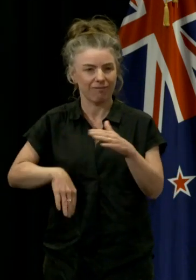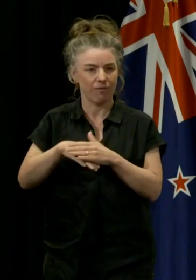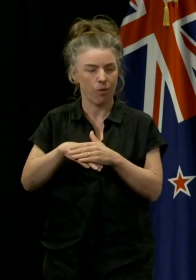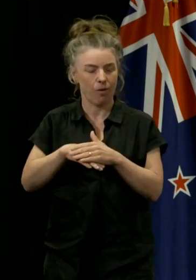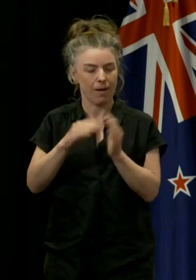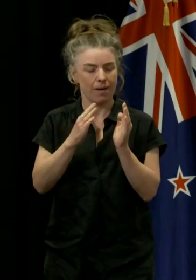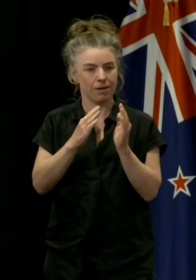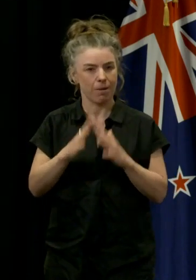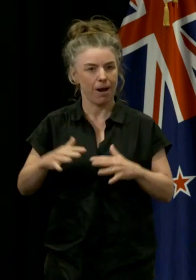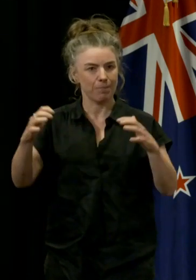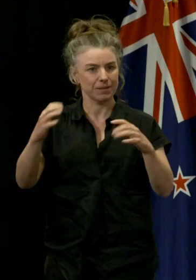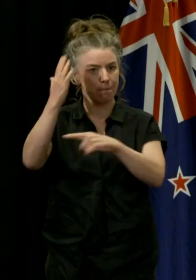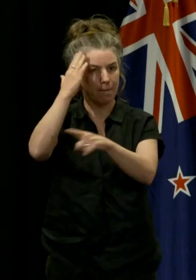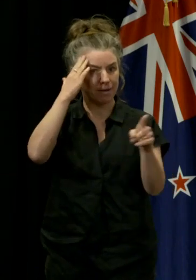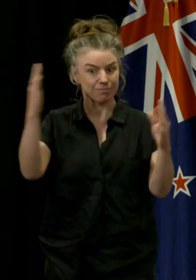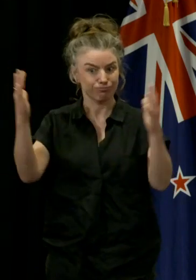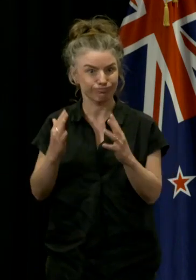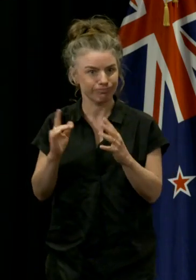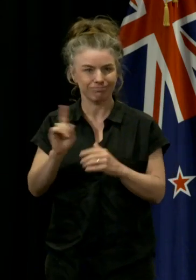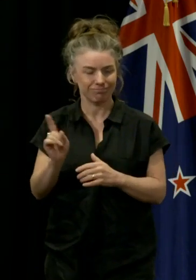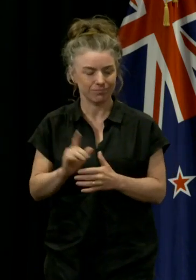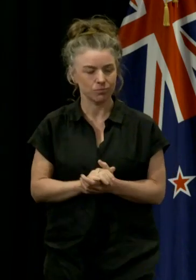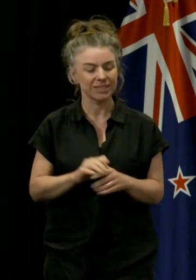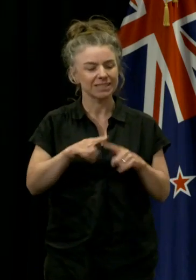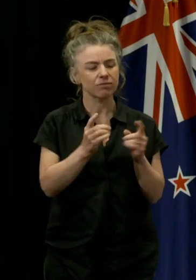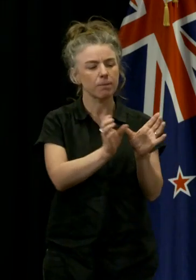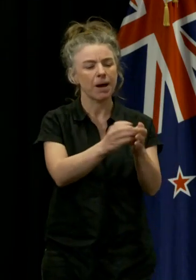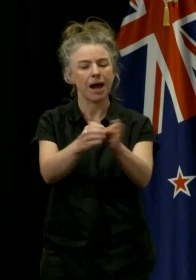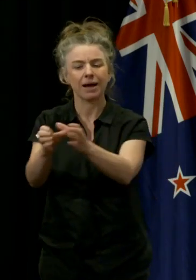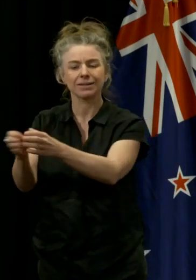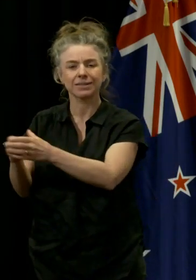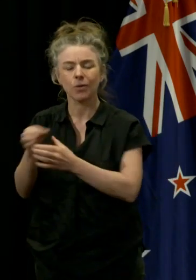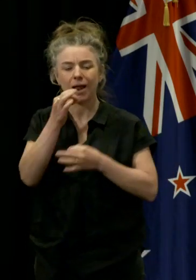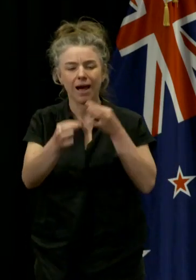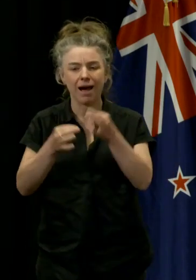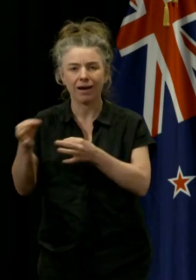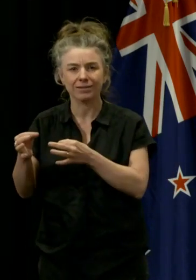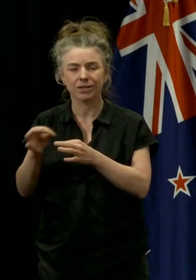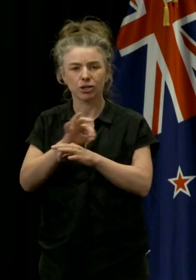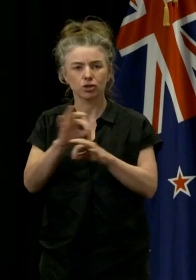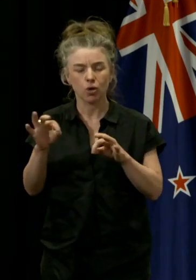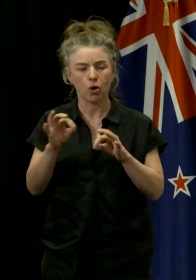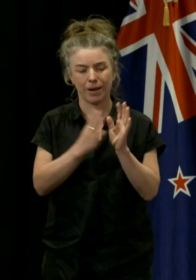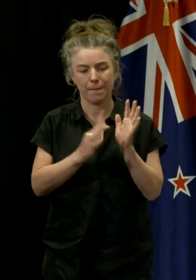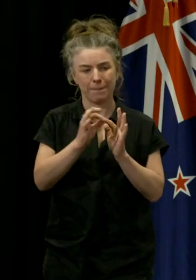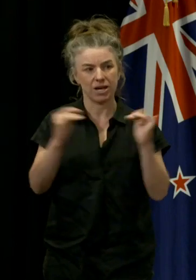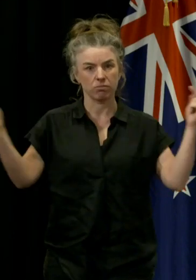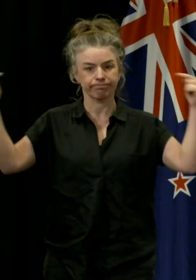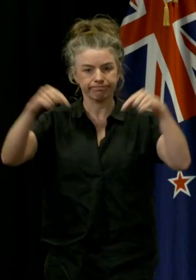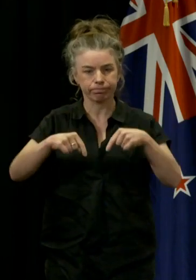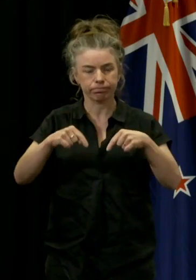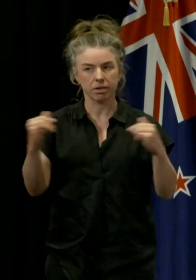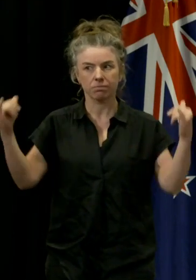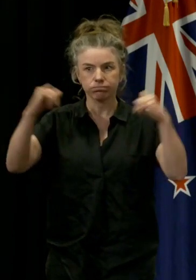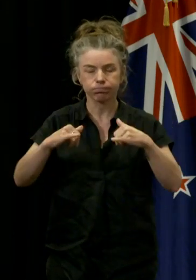of Parliament who are in attendance tomorrow, and parties will be asked not to have MPs travelling to Wellington for Parliament